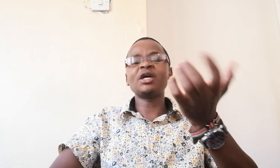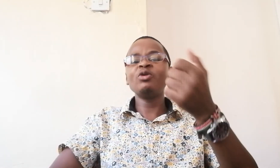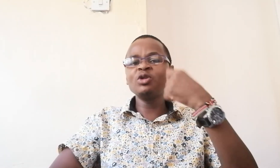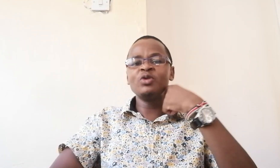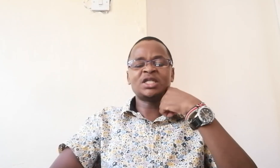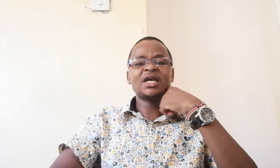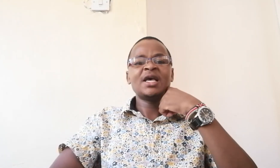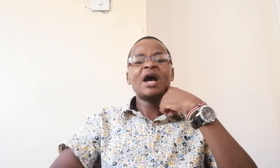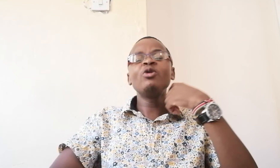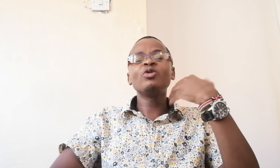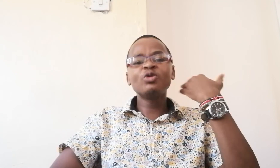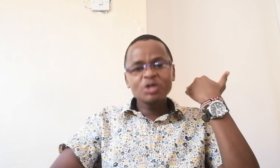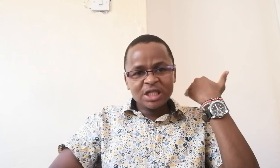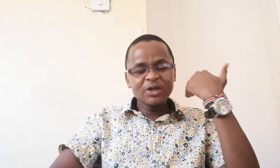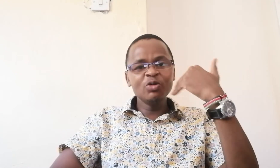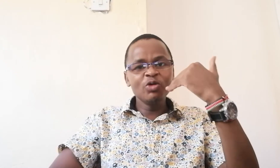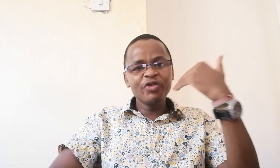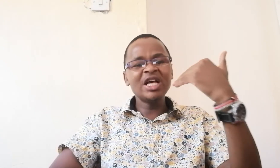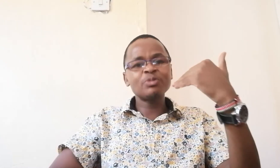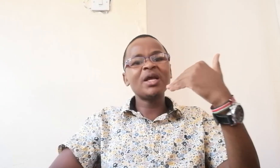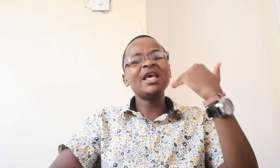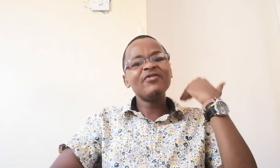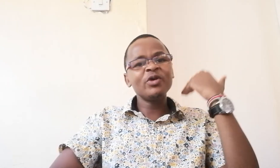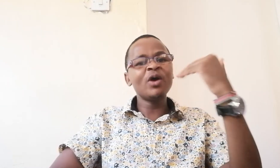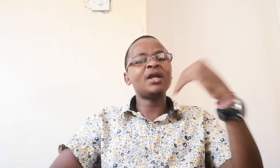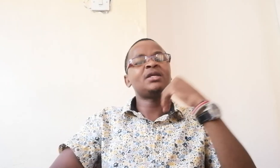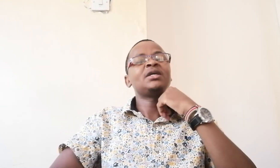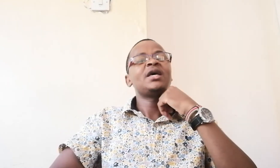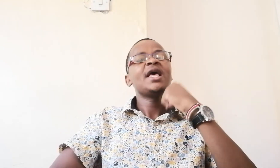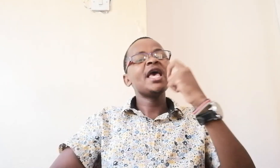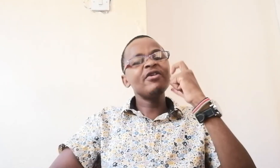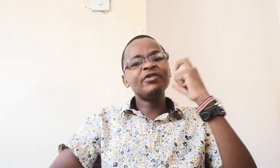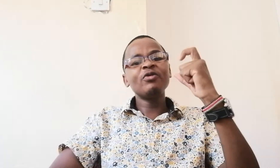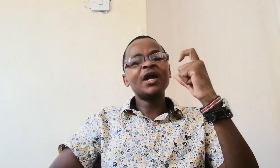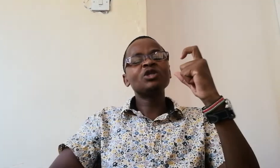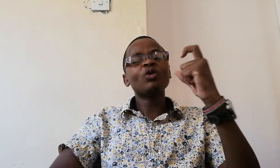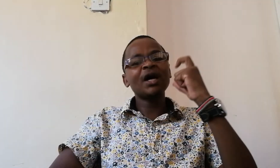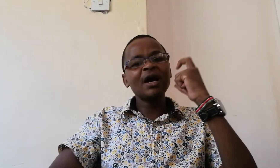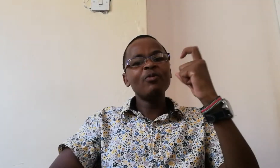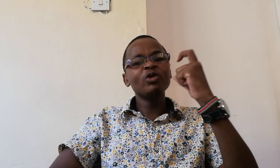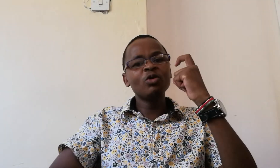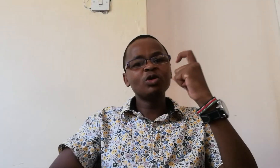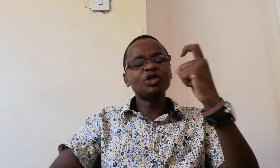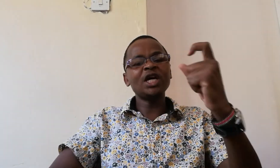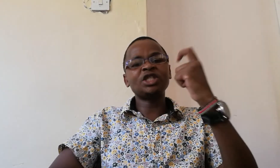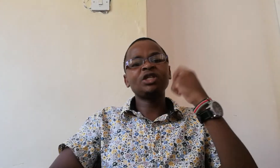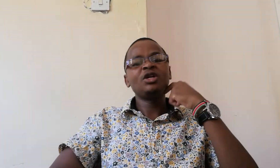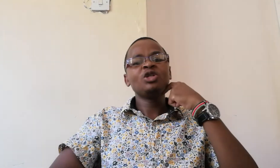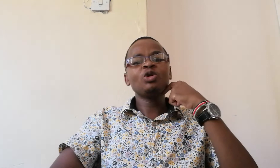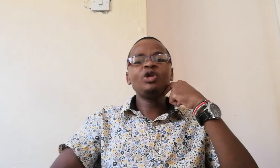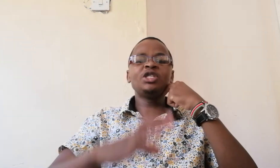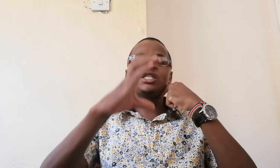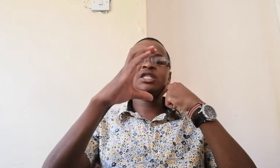do we do it? How do you figure spell every word, every word? So come we go to church, so it's